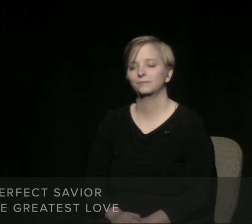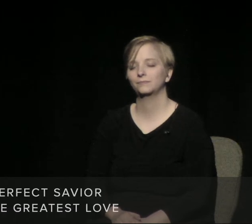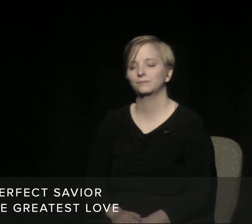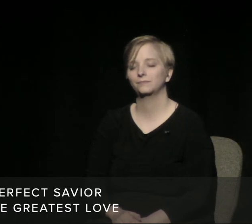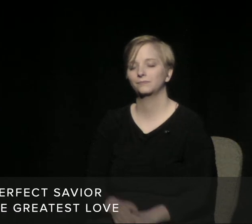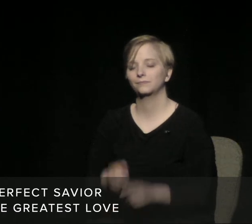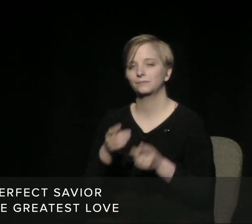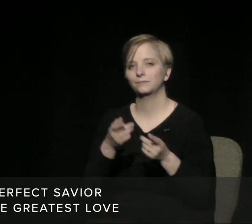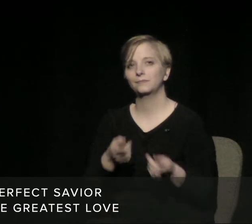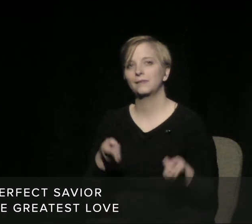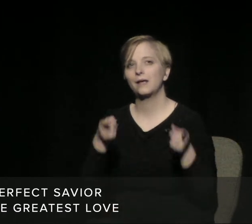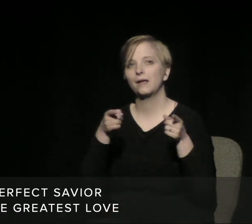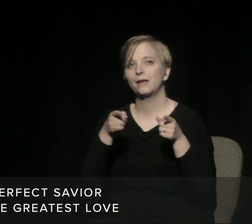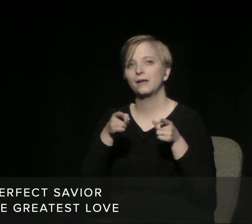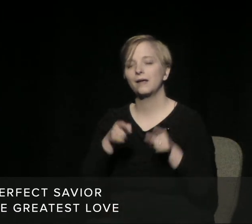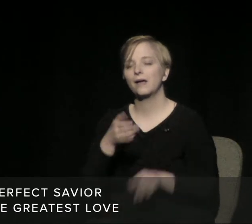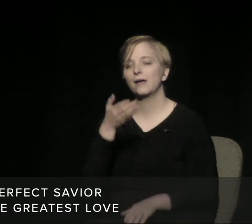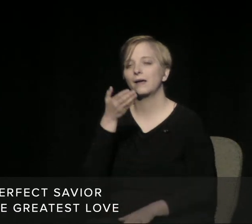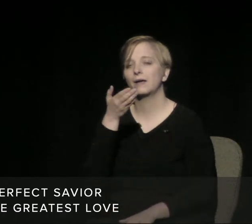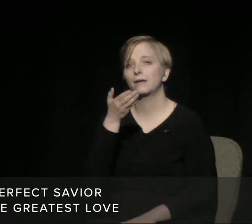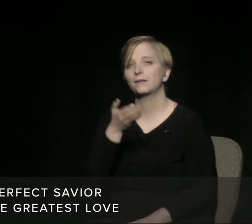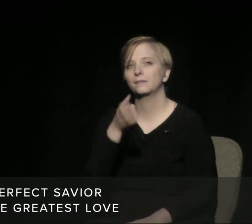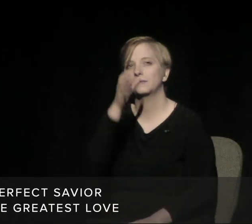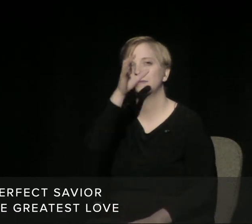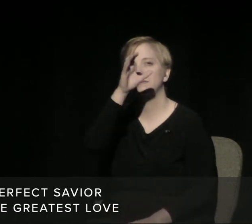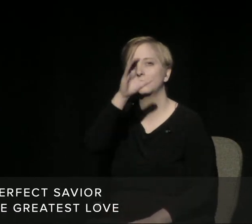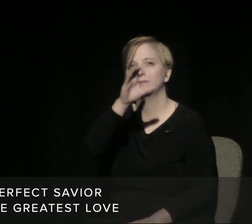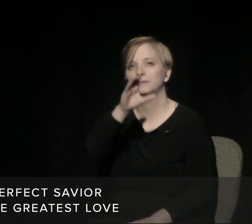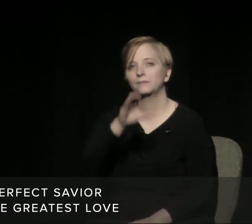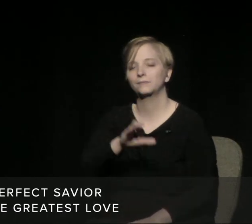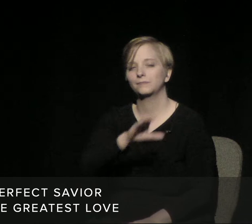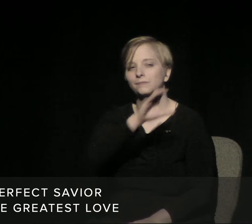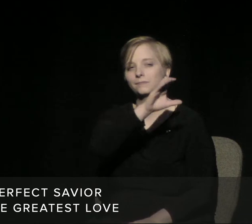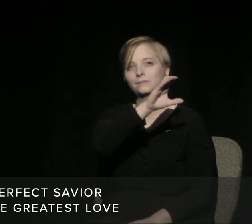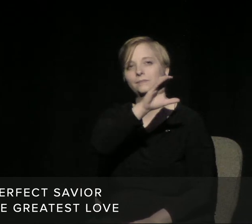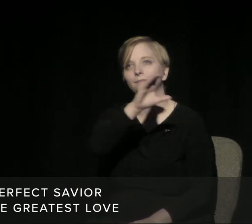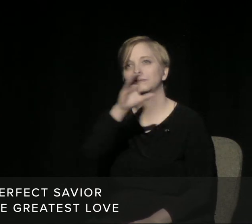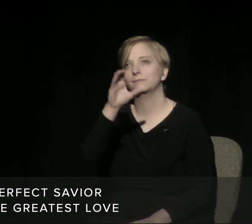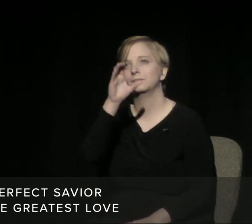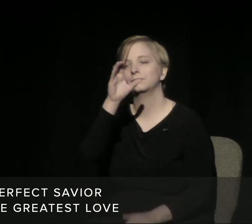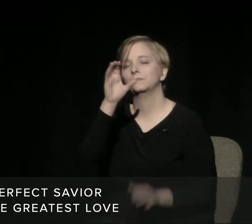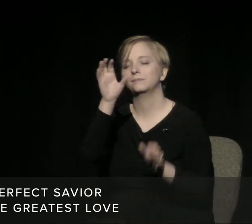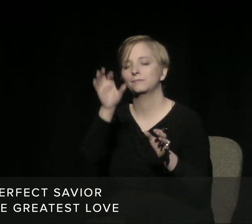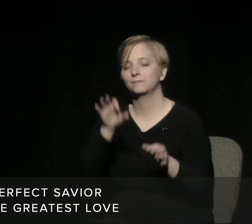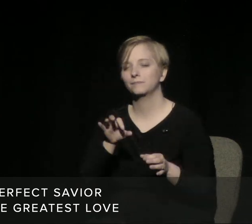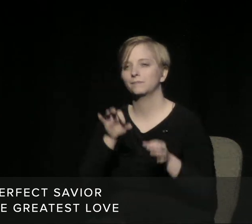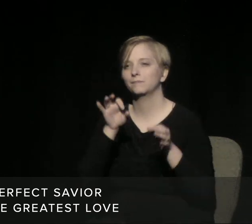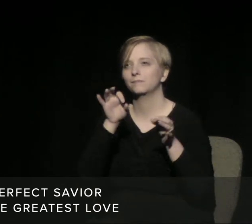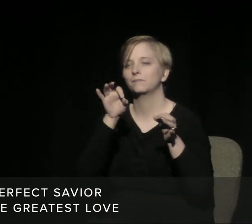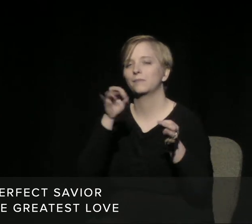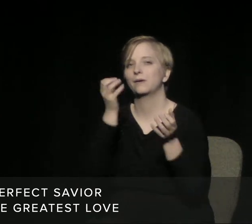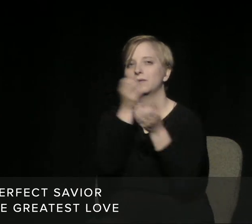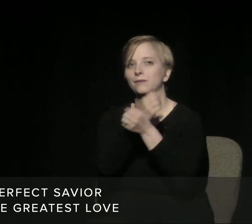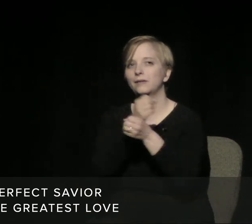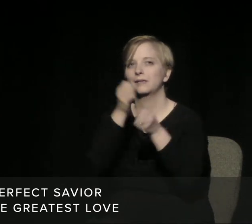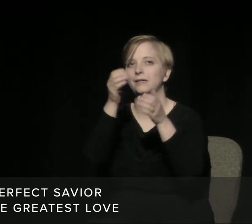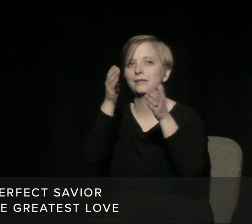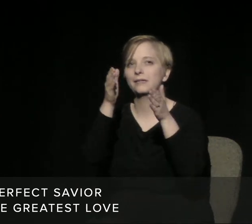Upon a hill, a perfect Savior. Upon that